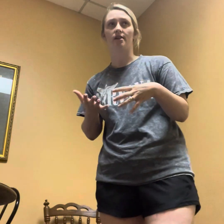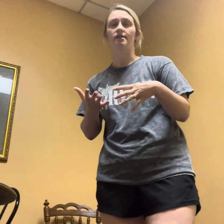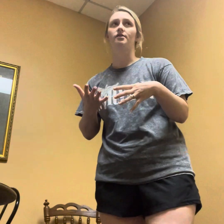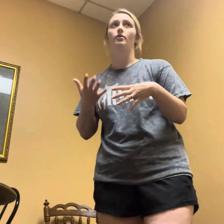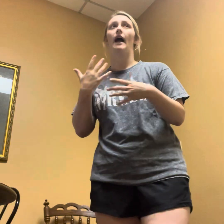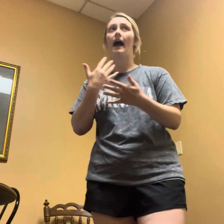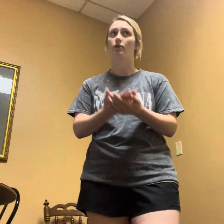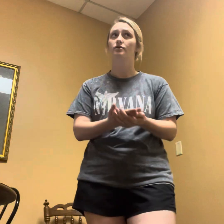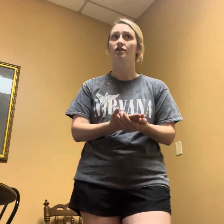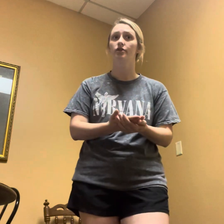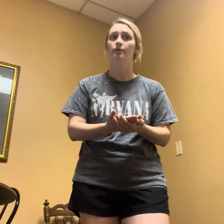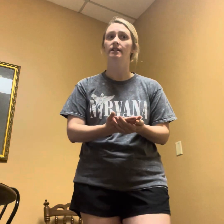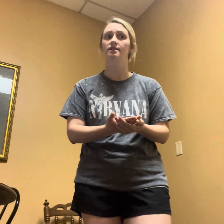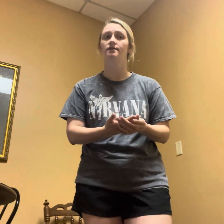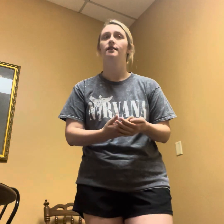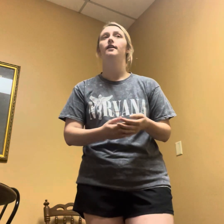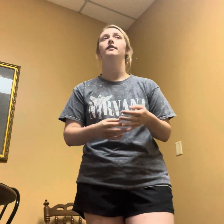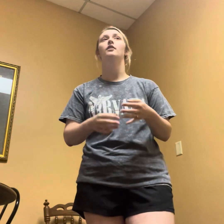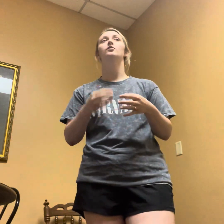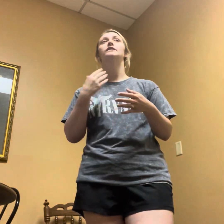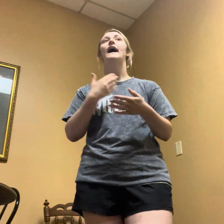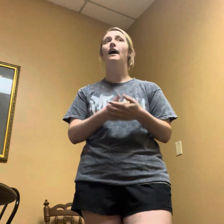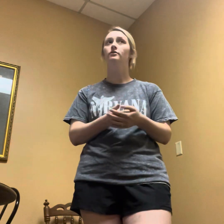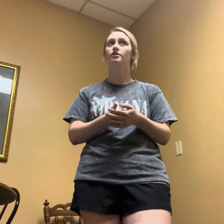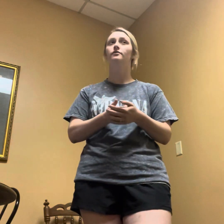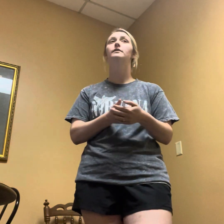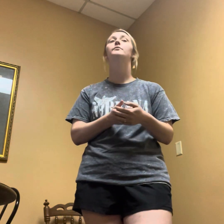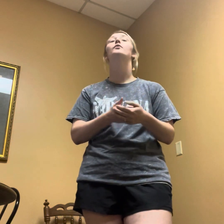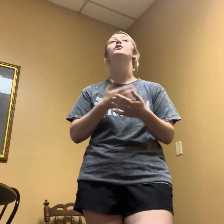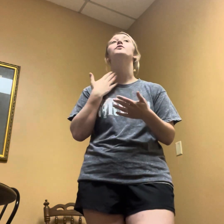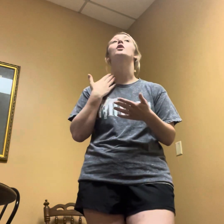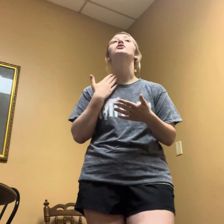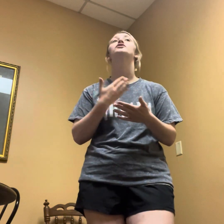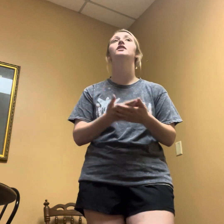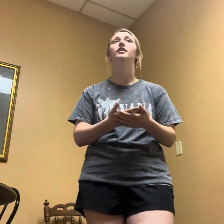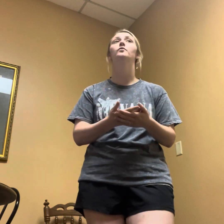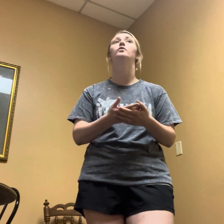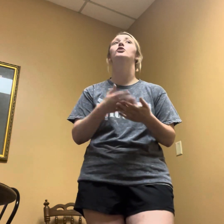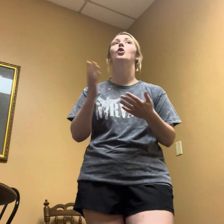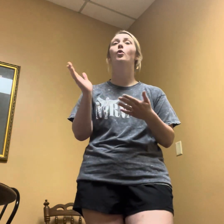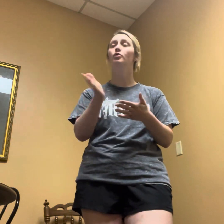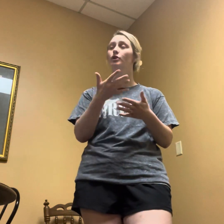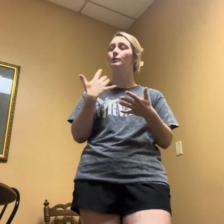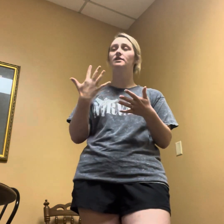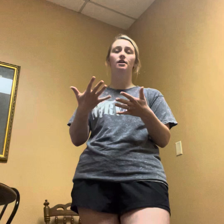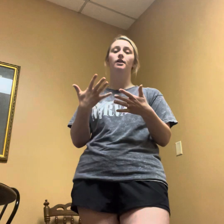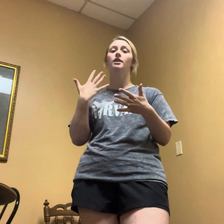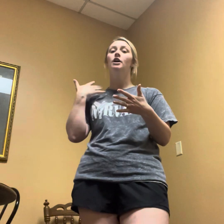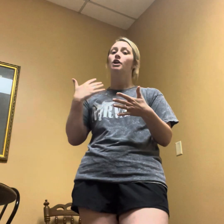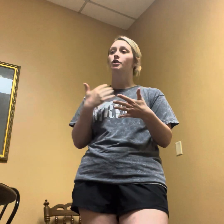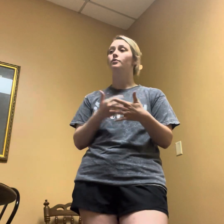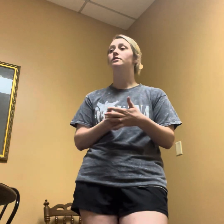discuss on how to do it. And not only how to do it, but when you are done, when your whole group is done, you will